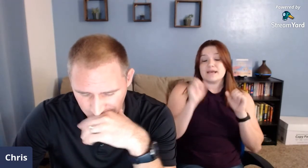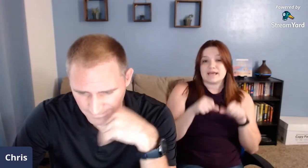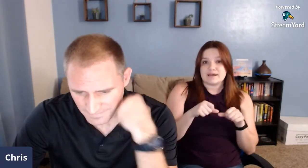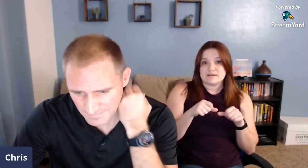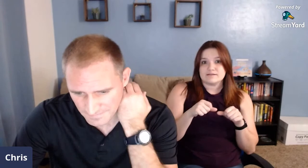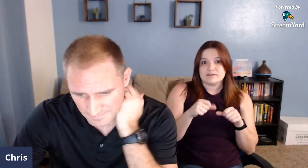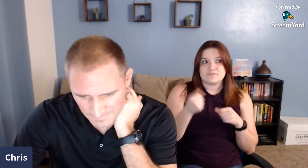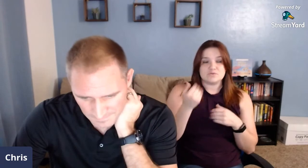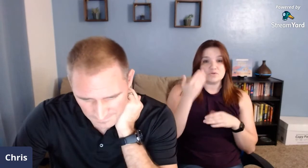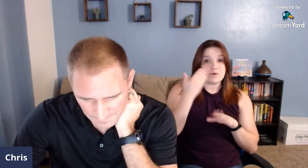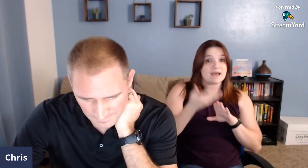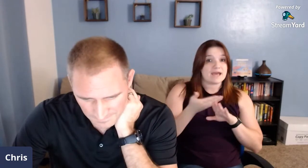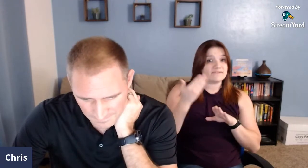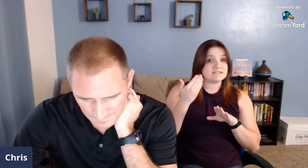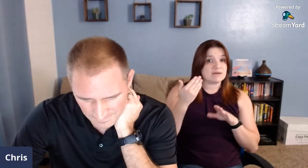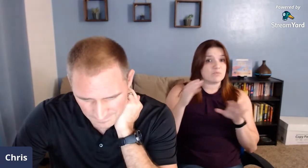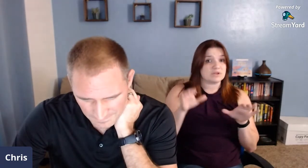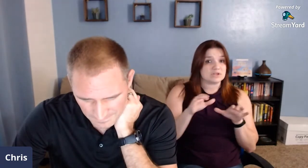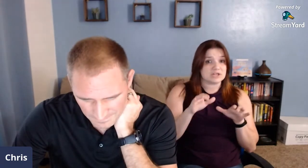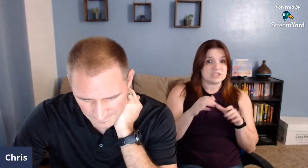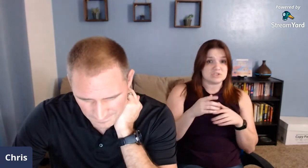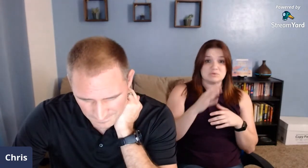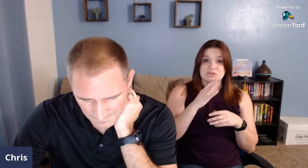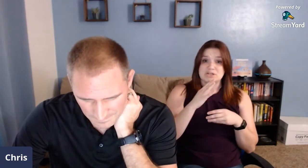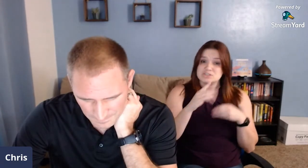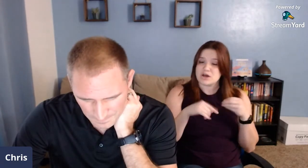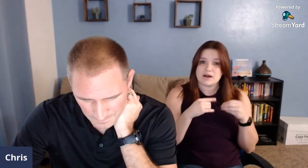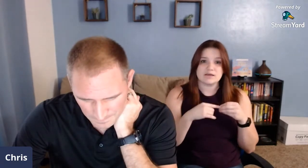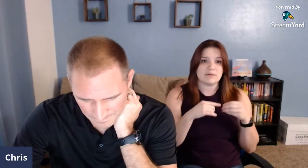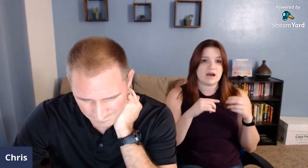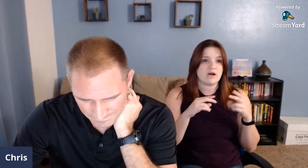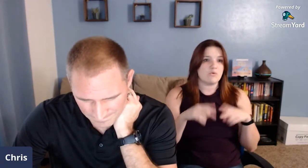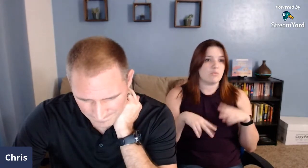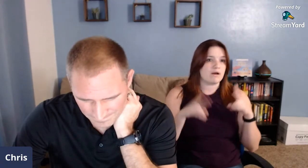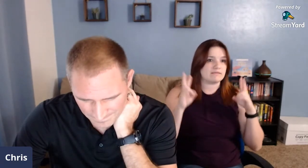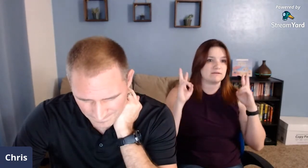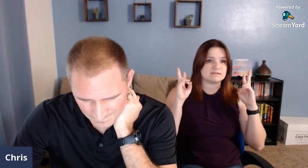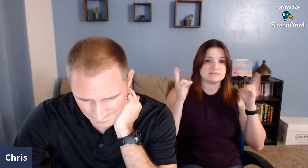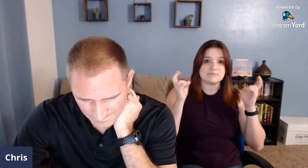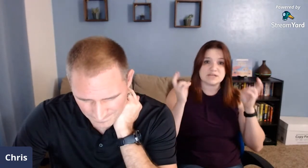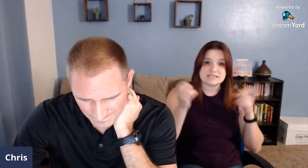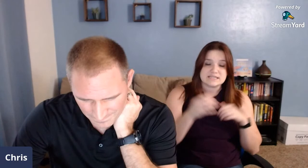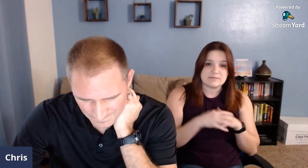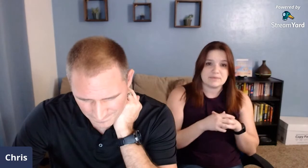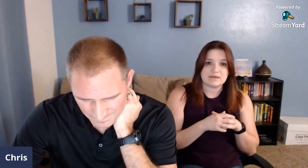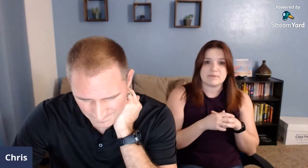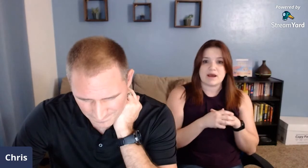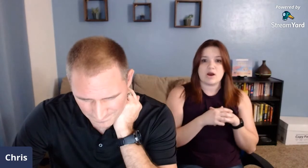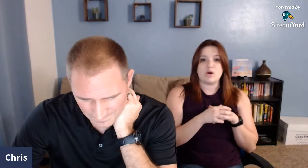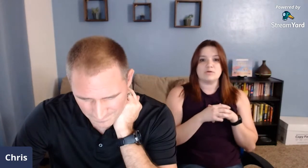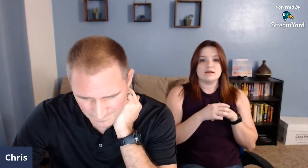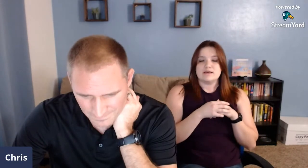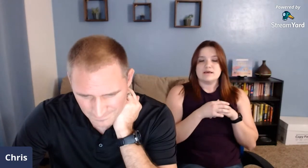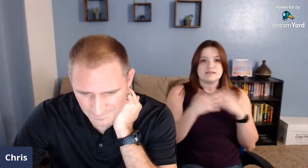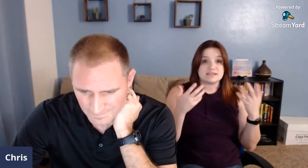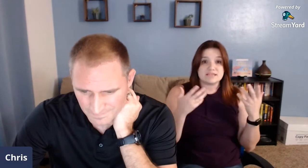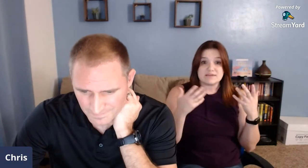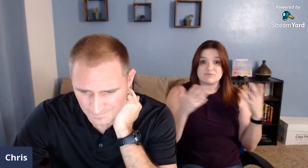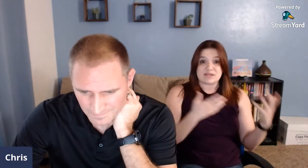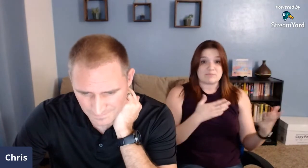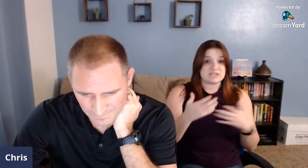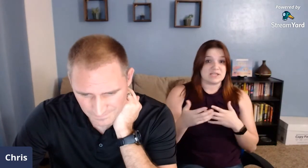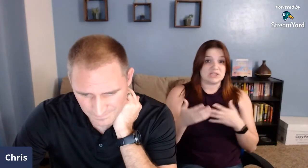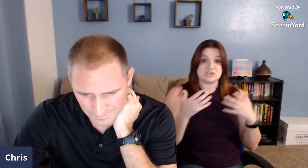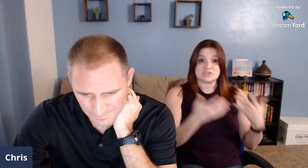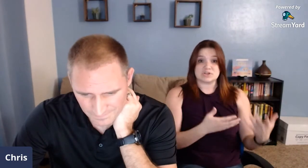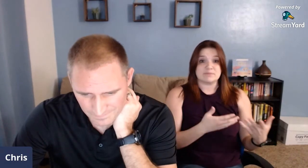If you know ahead of time what they're going to do, what they're going to talk about, what the subject's going to be about, the theme